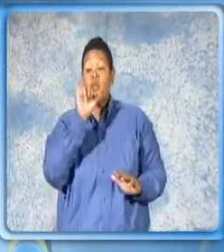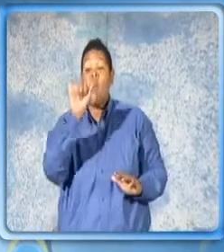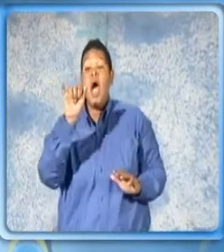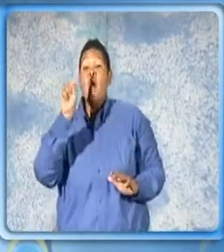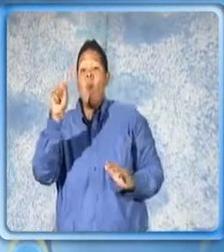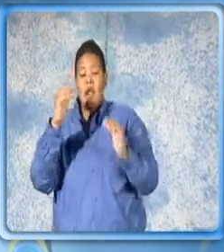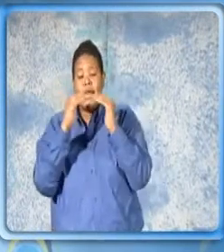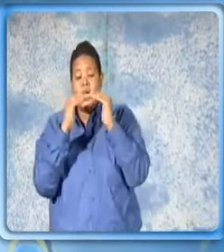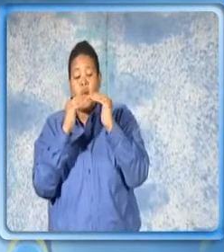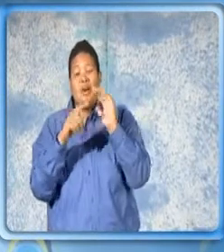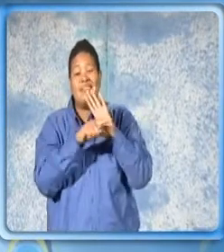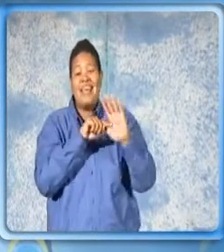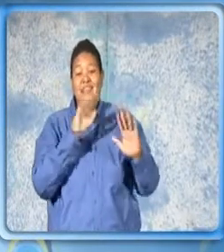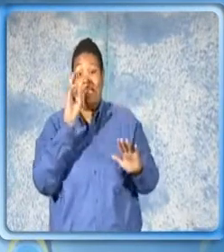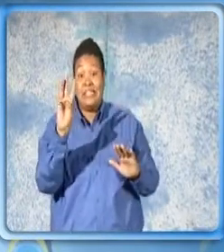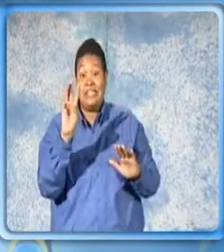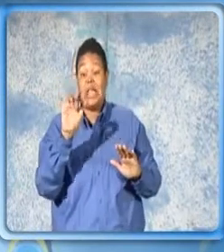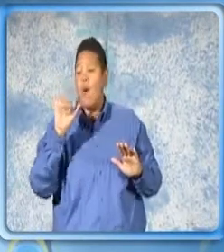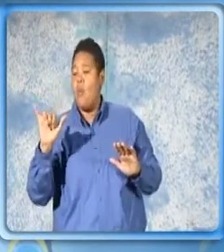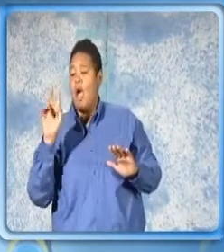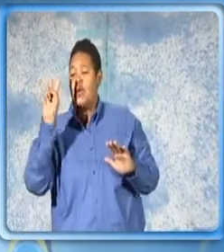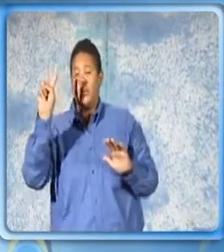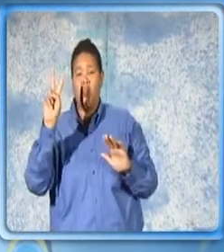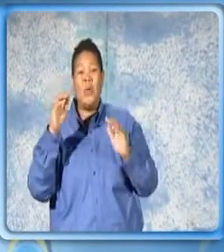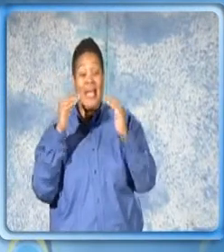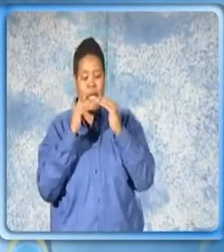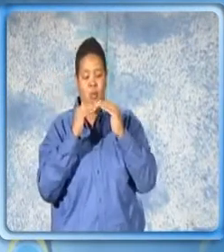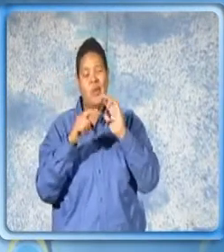-6, and y2 equal -4.